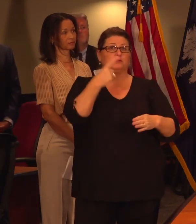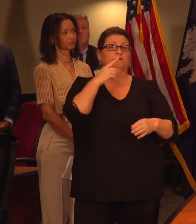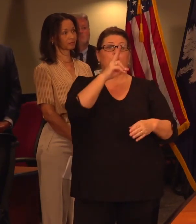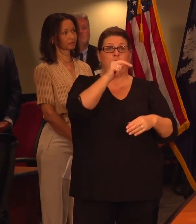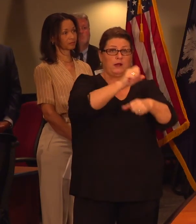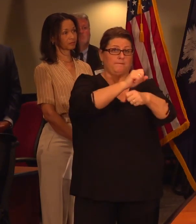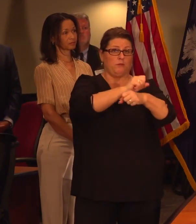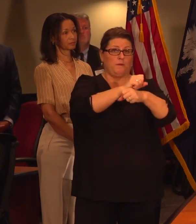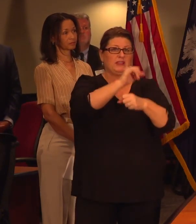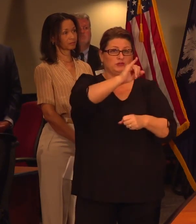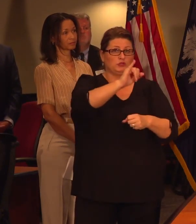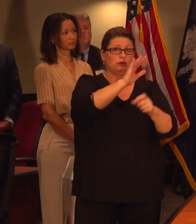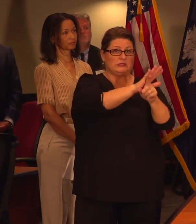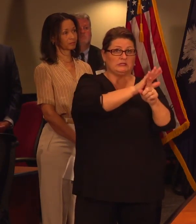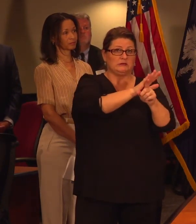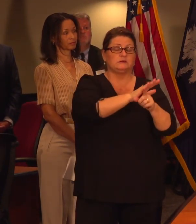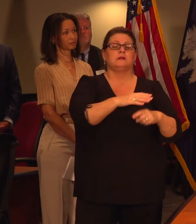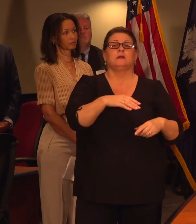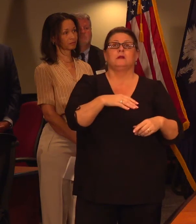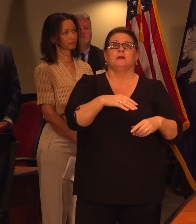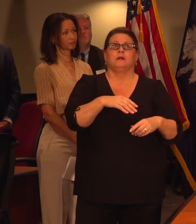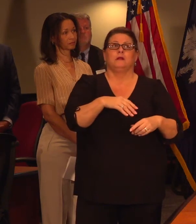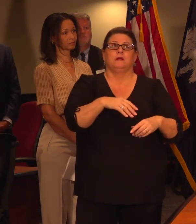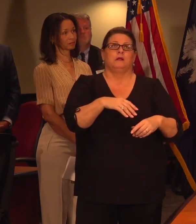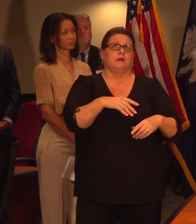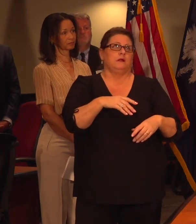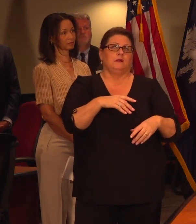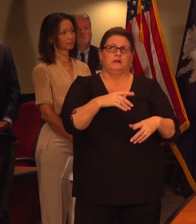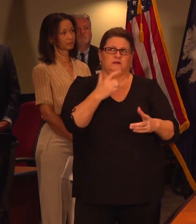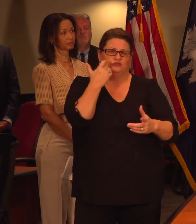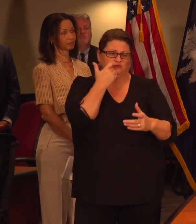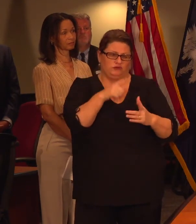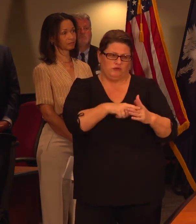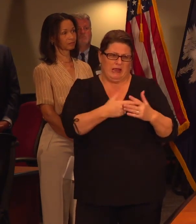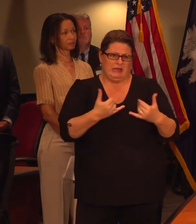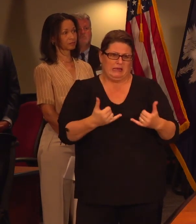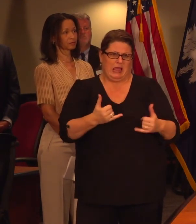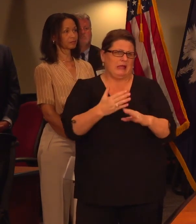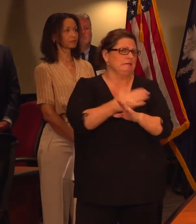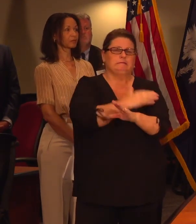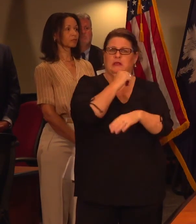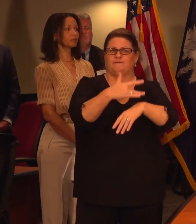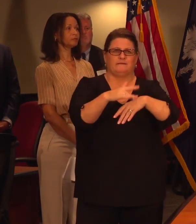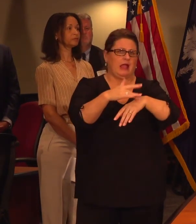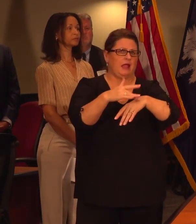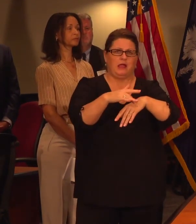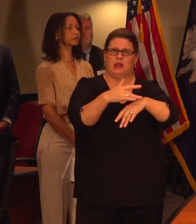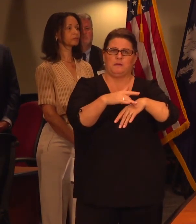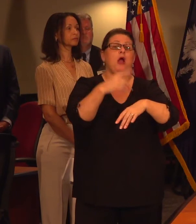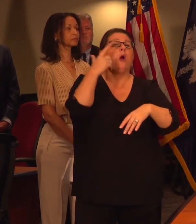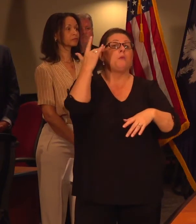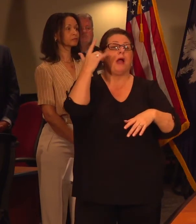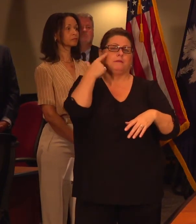unemployment insurance was not available until, I think it's just started now, because of requirements that had not